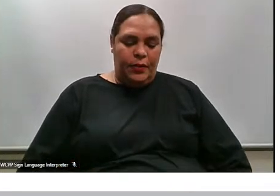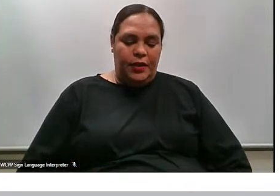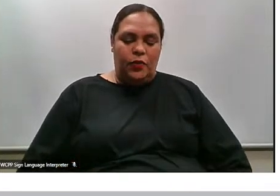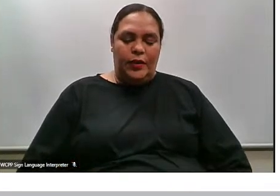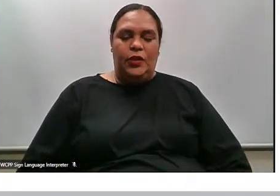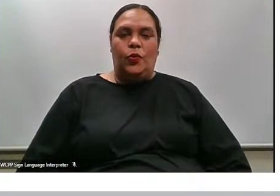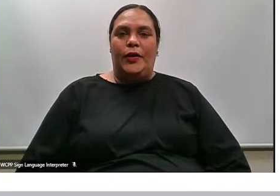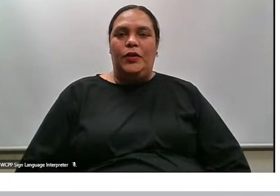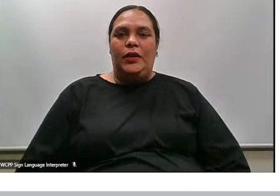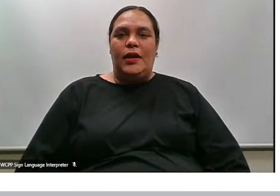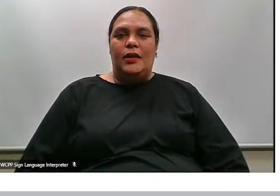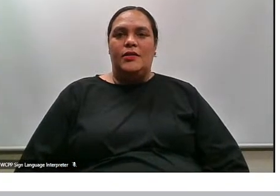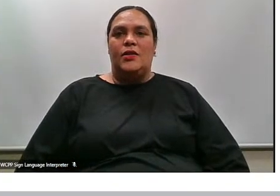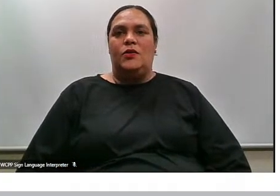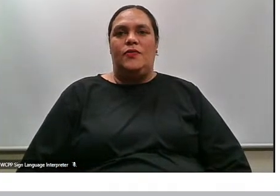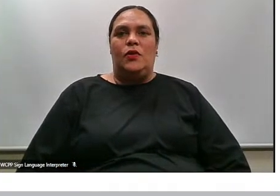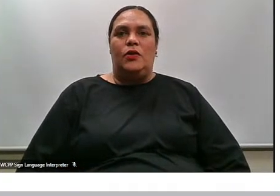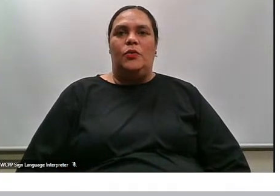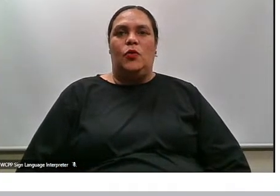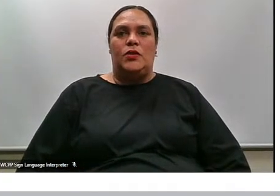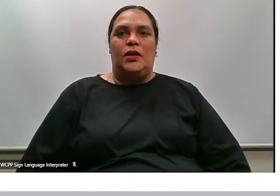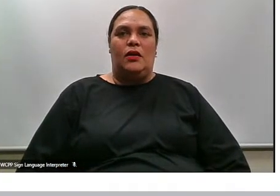Thanks very much.